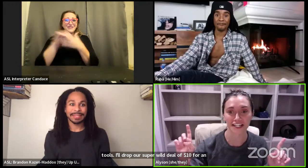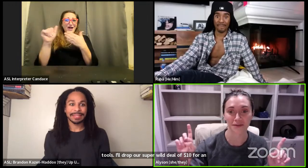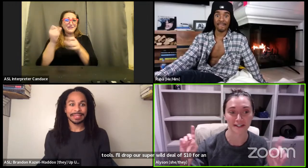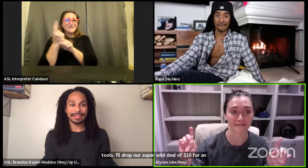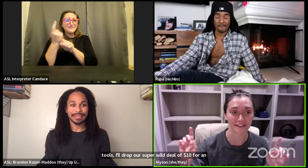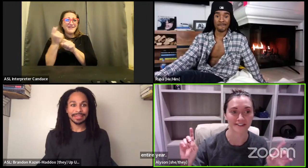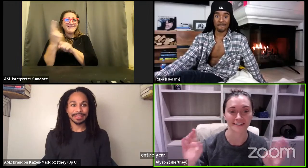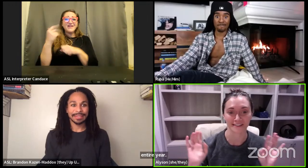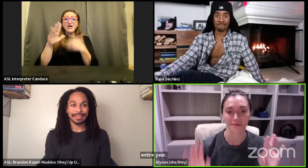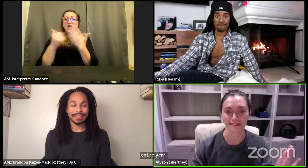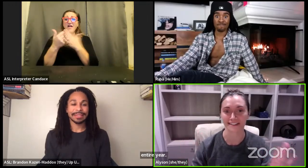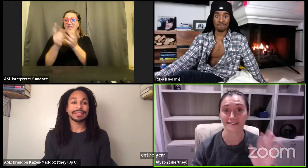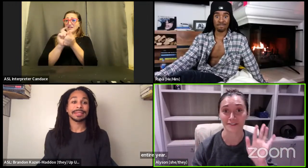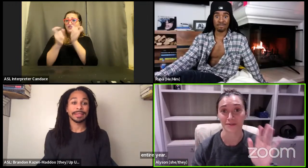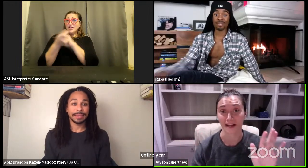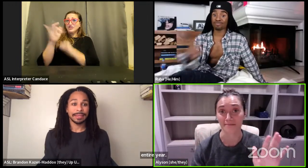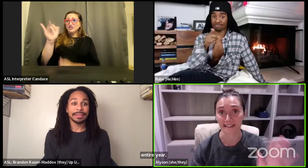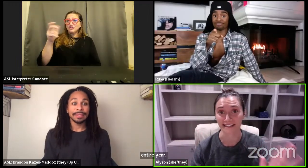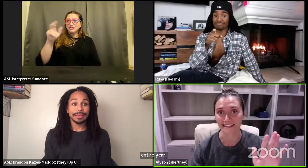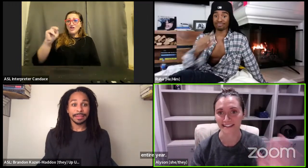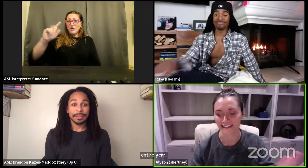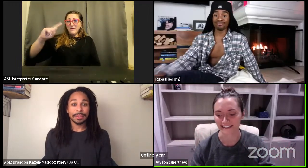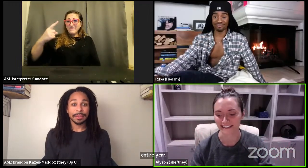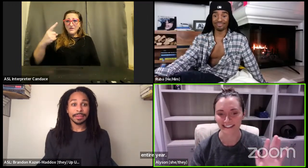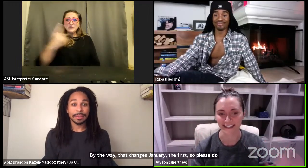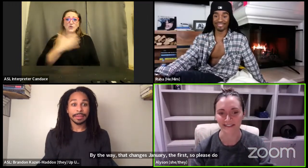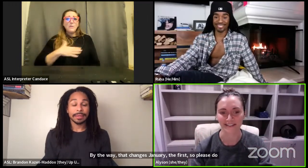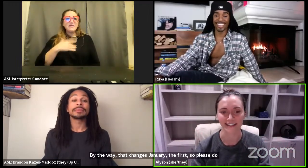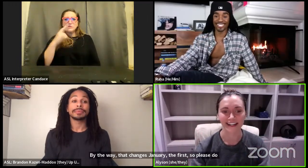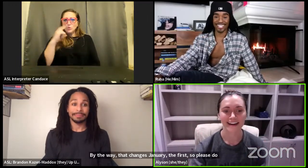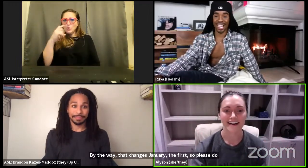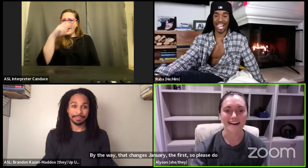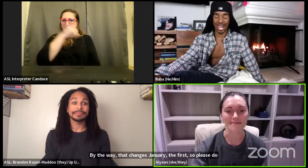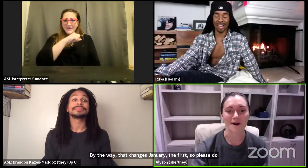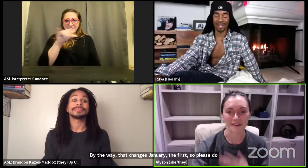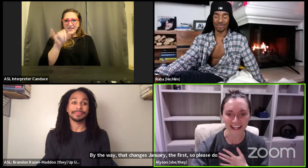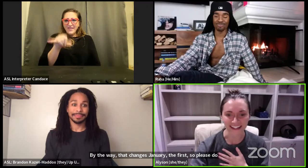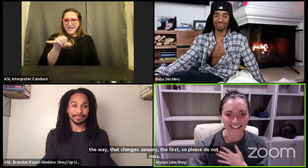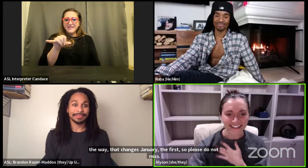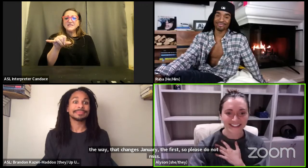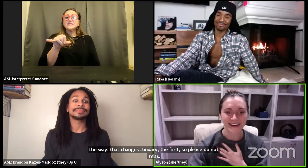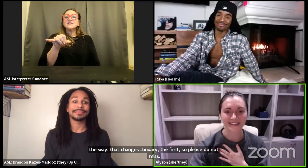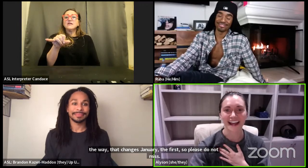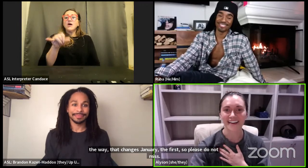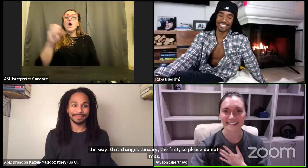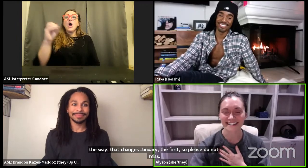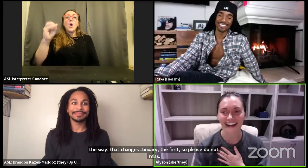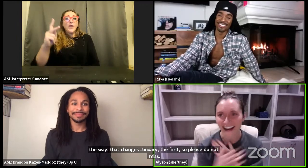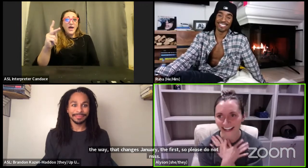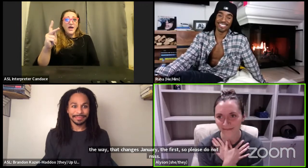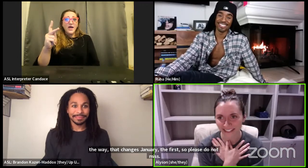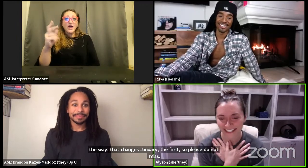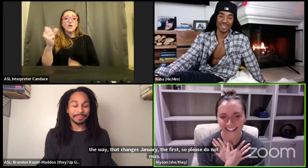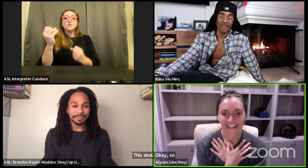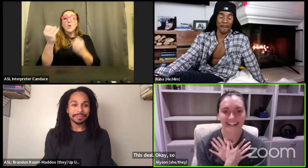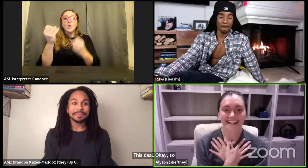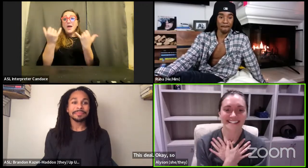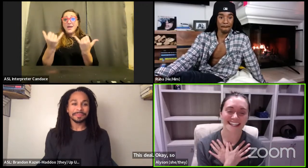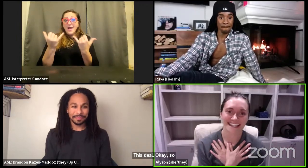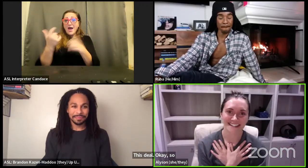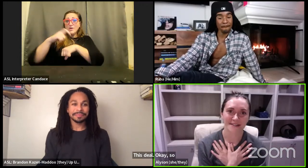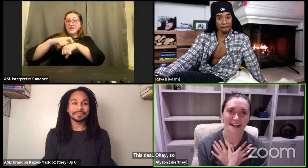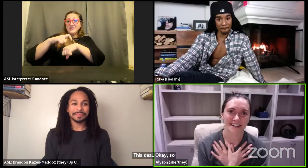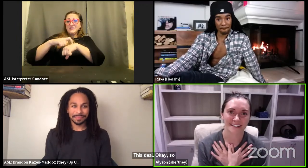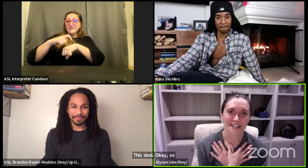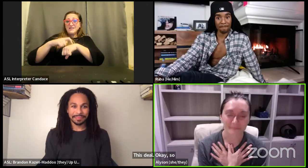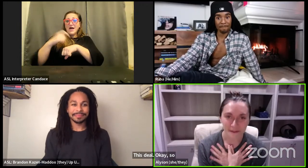changes January 1st, so please do not miss this deal. Okay, so now it's time to